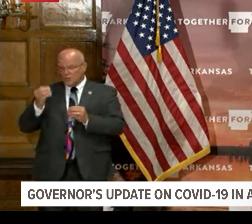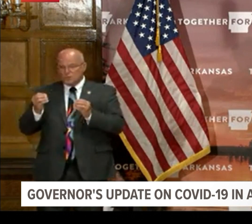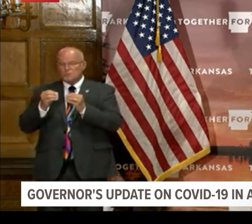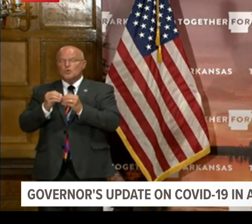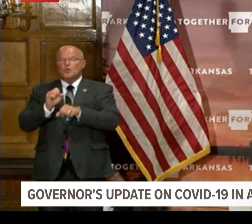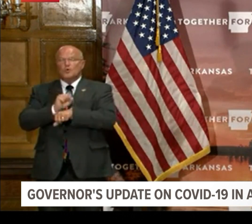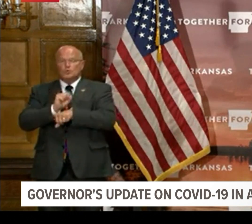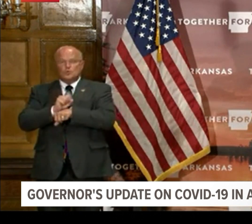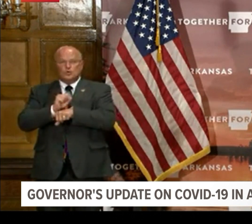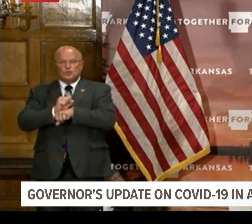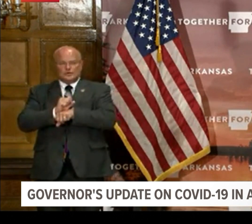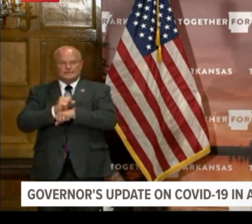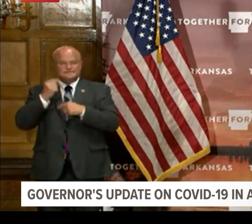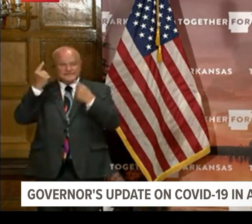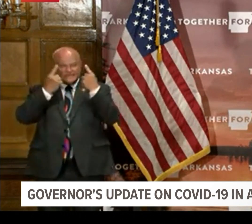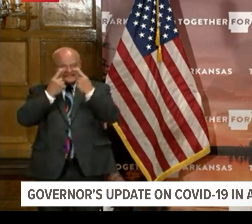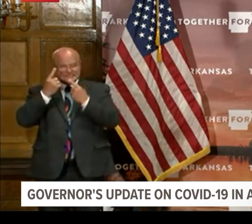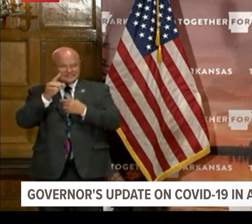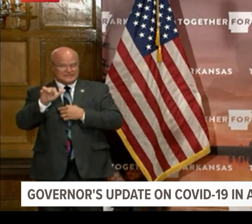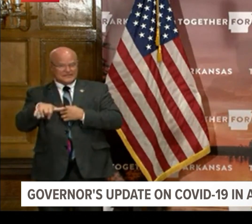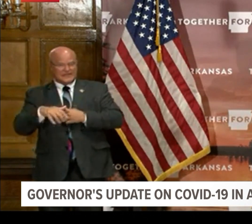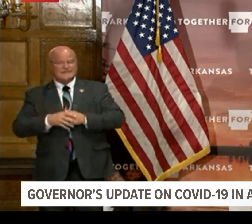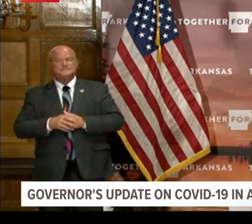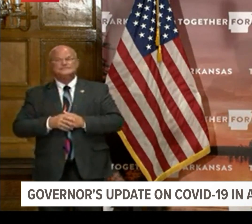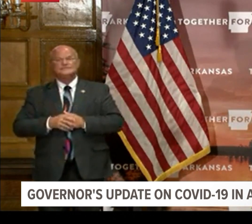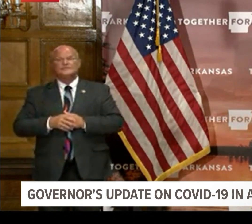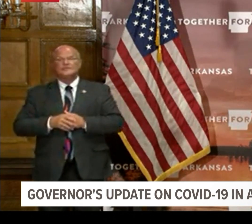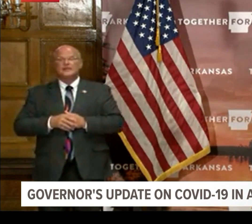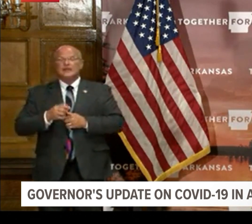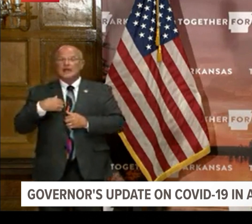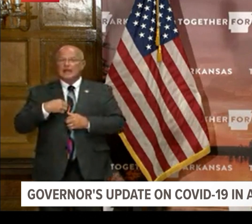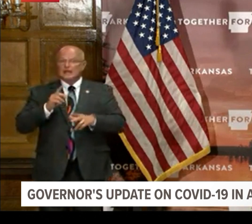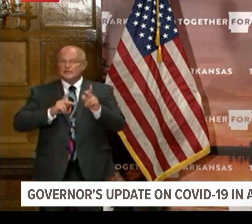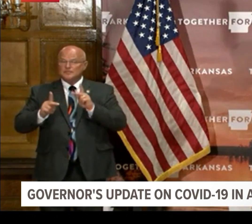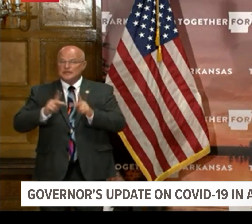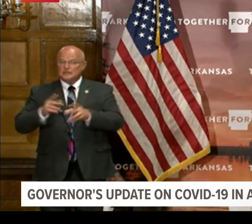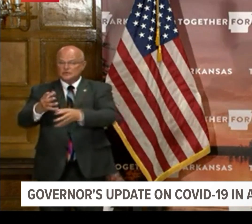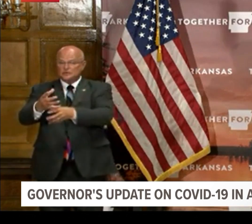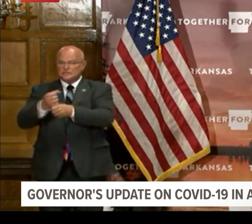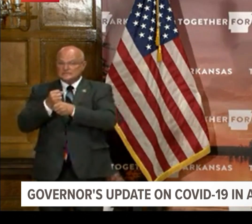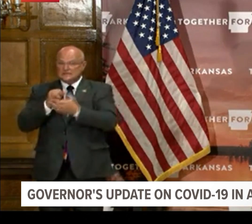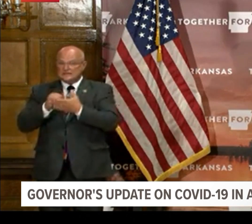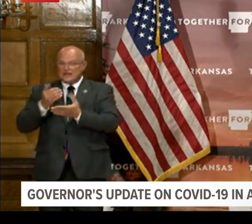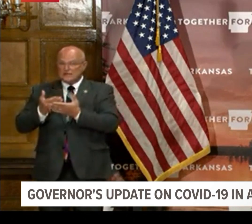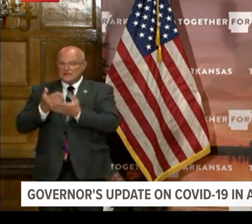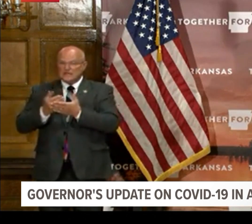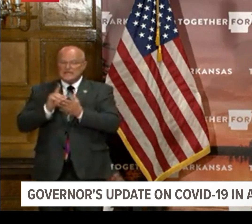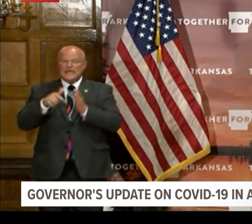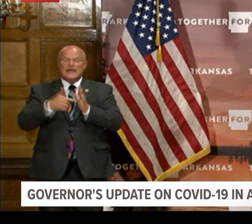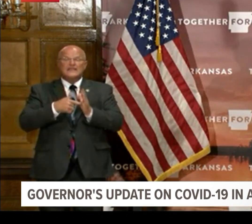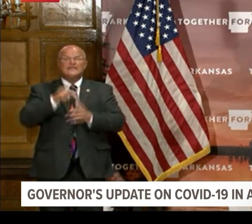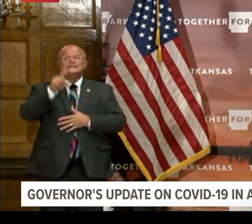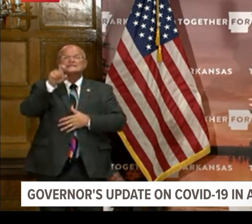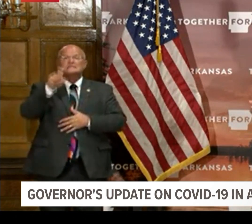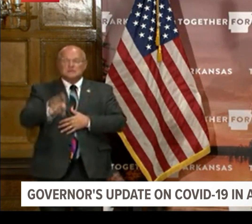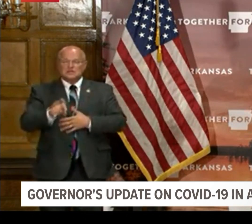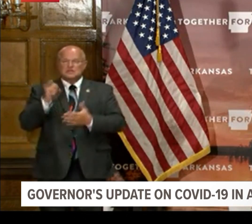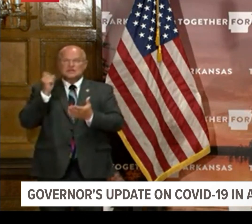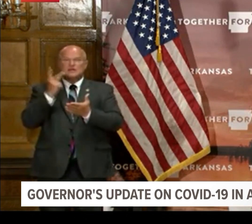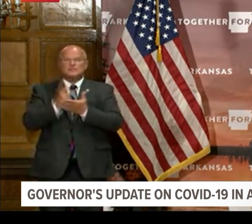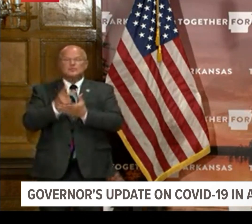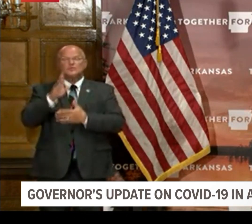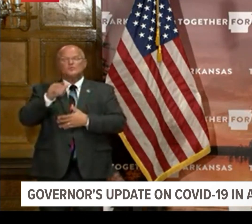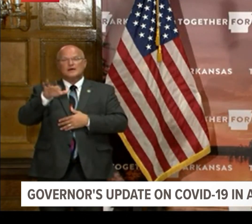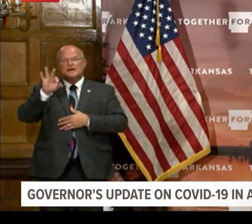that. In addition, I want to caution everybody that might be a recipient of this that this has to be approved by